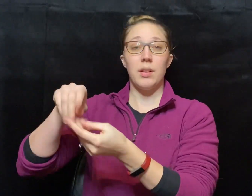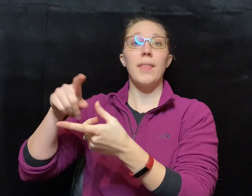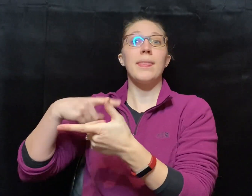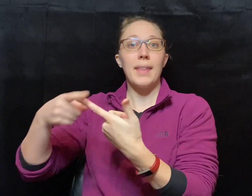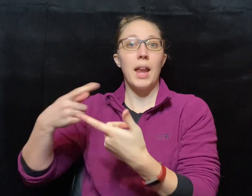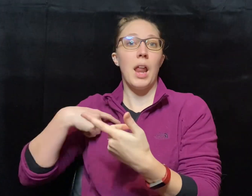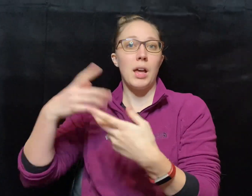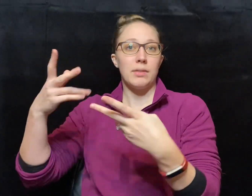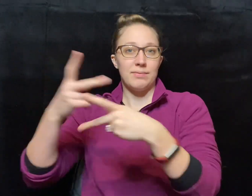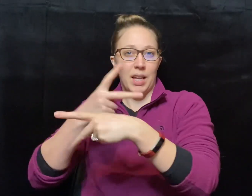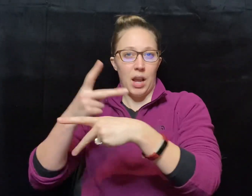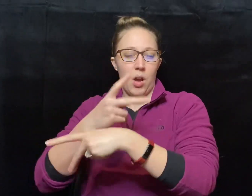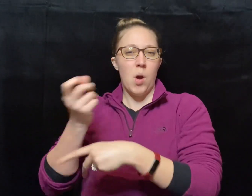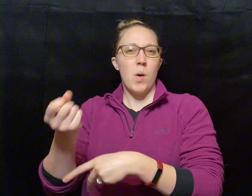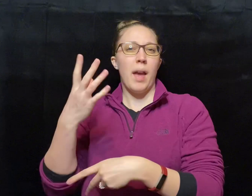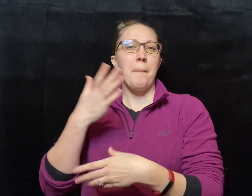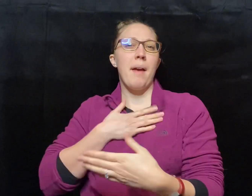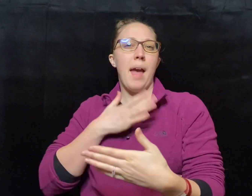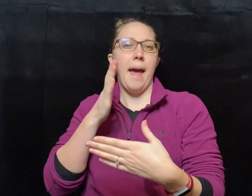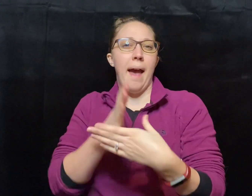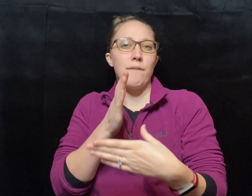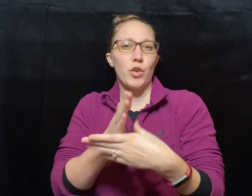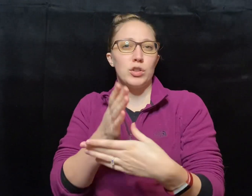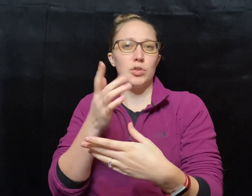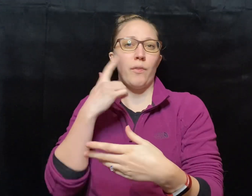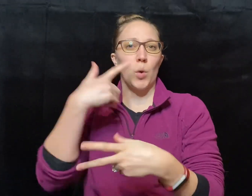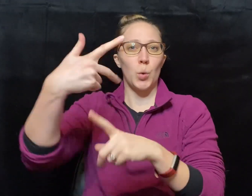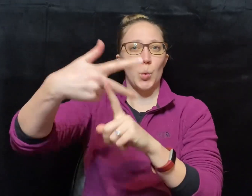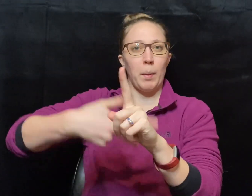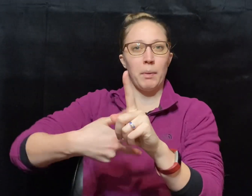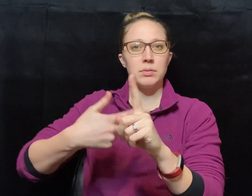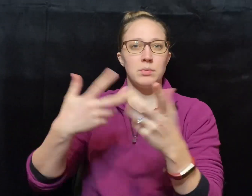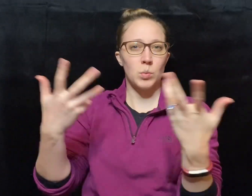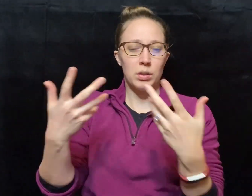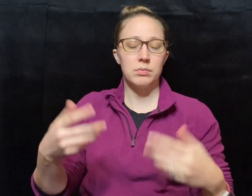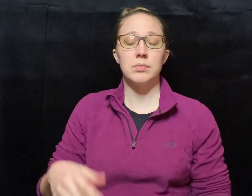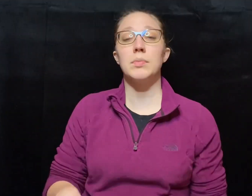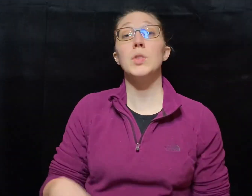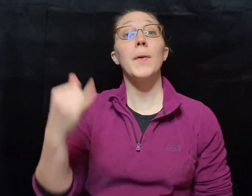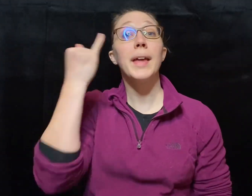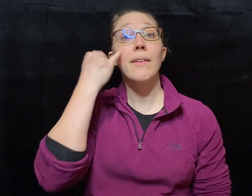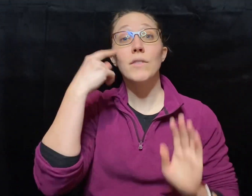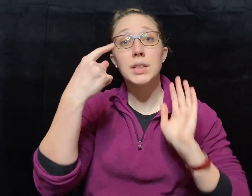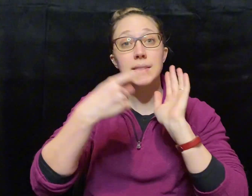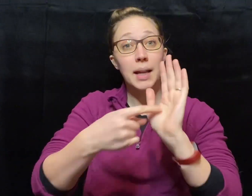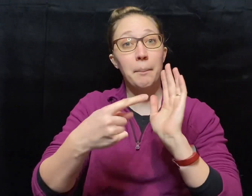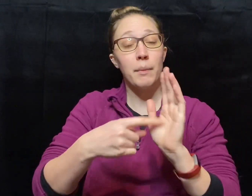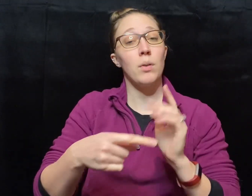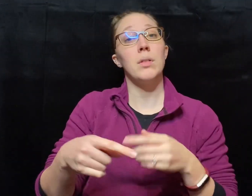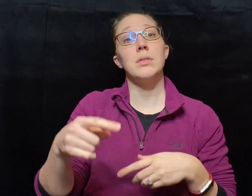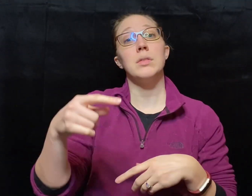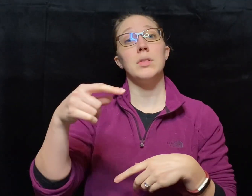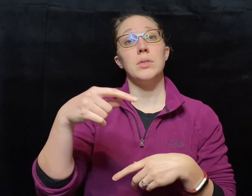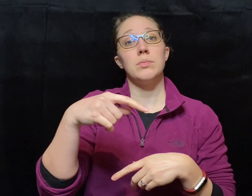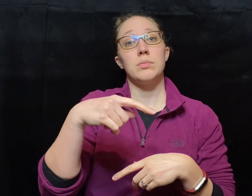be totaled in the final column. And then I'm going to figure out my average for each category. So